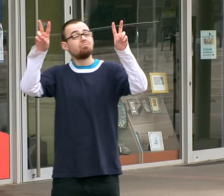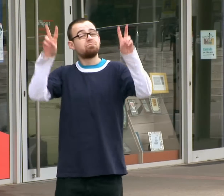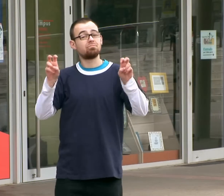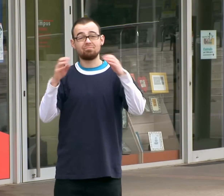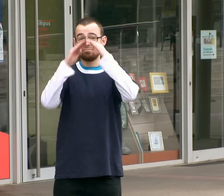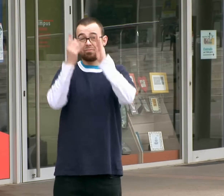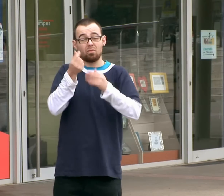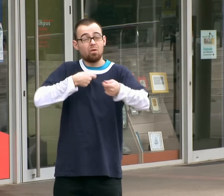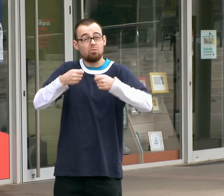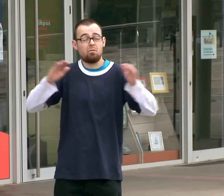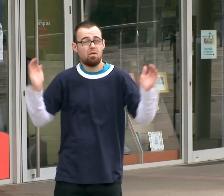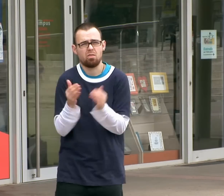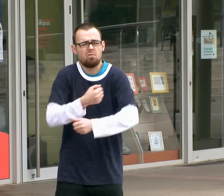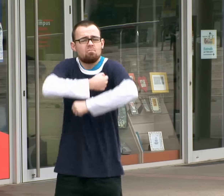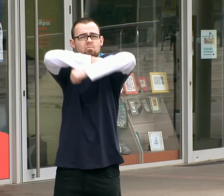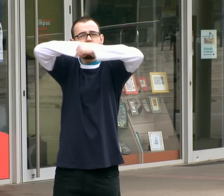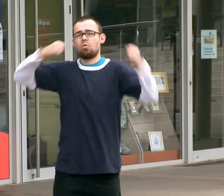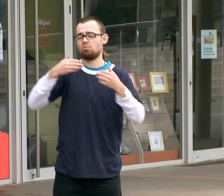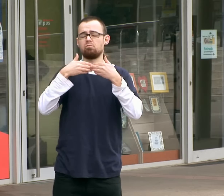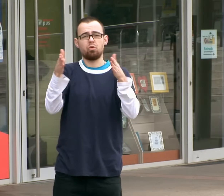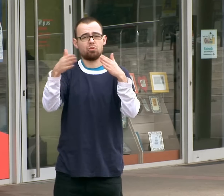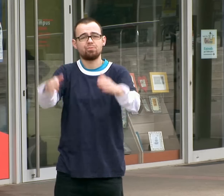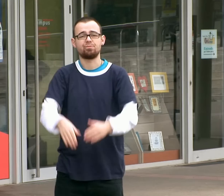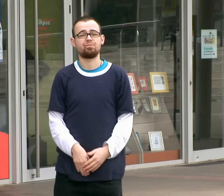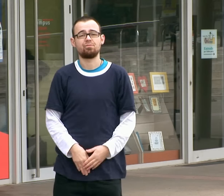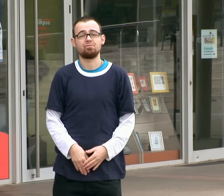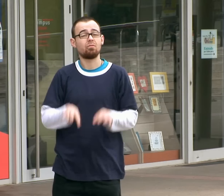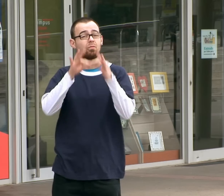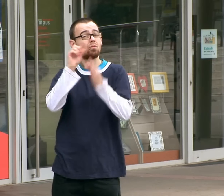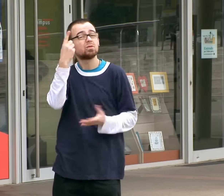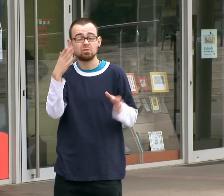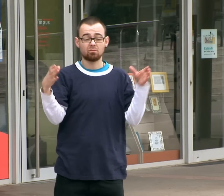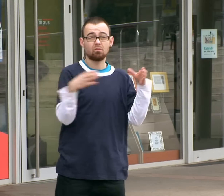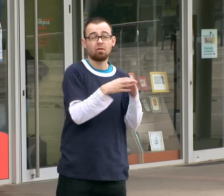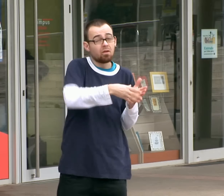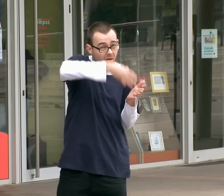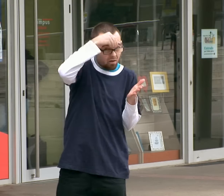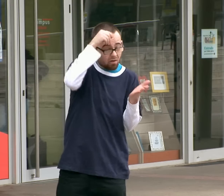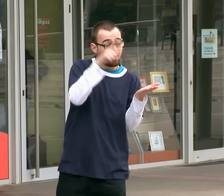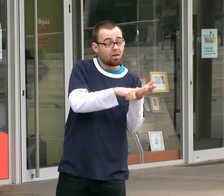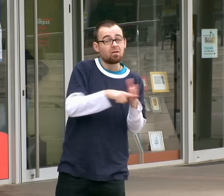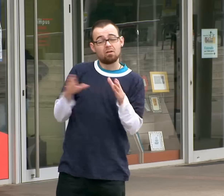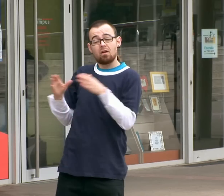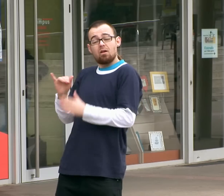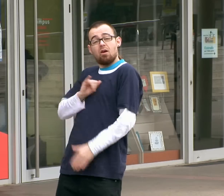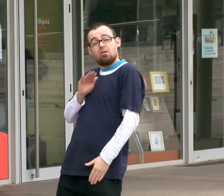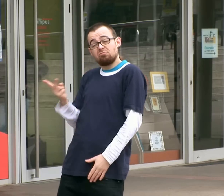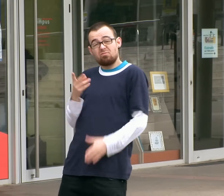7. A small market might be a great gateway. It is important not to confuse the potential audience with the real